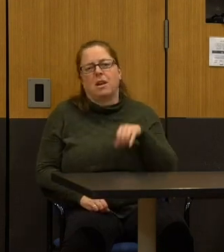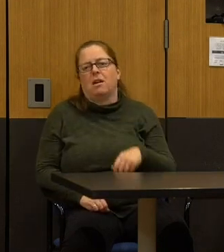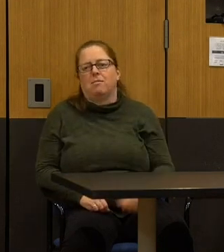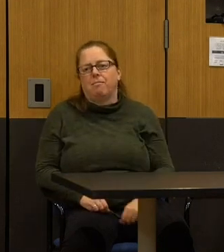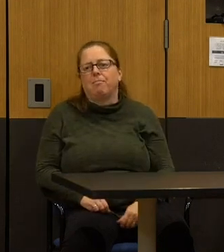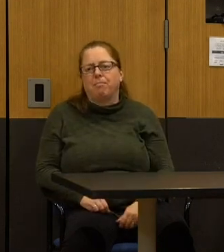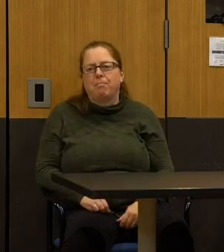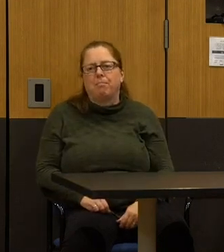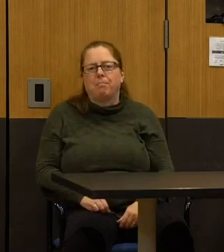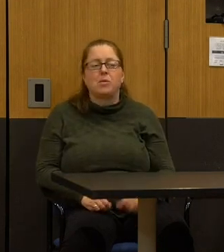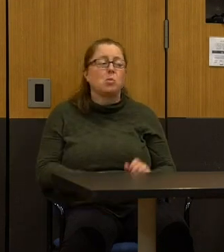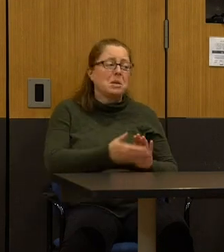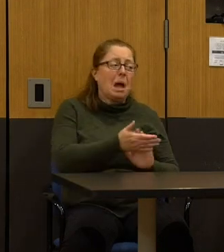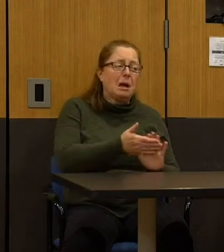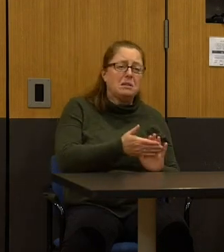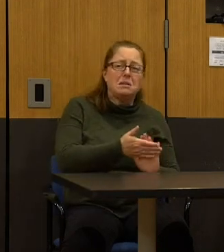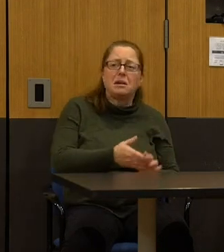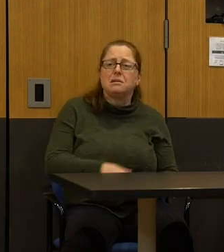thanks.